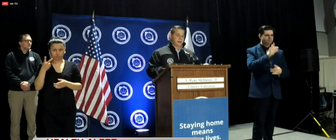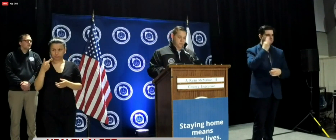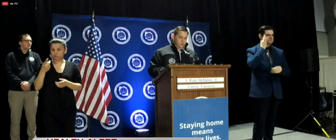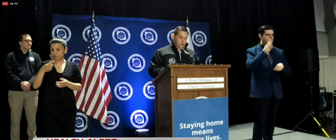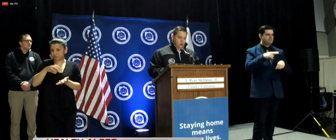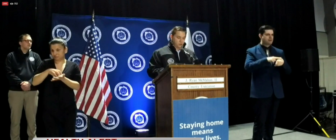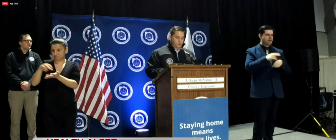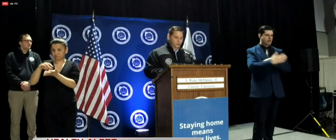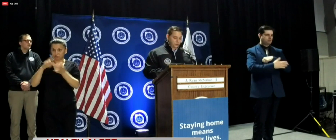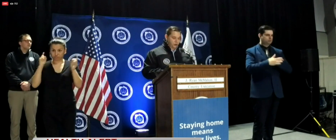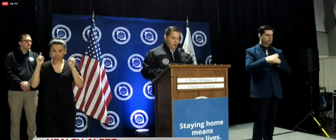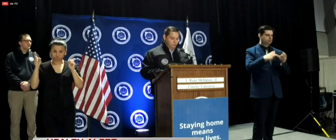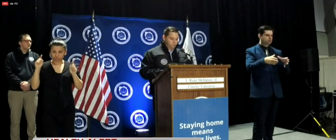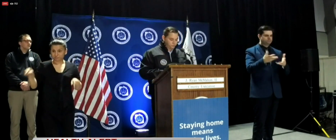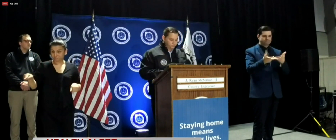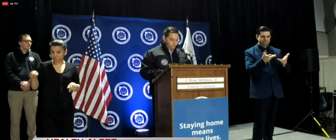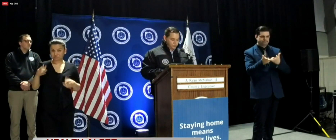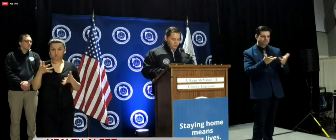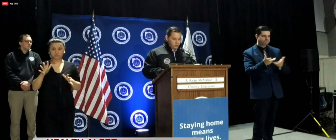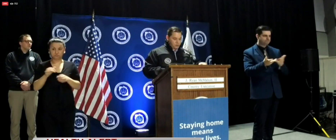with them. We certainly are.